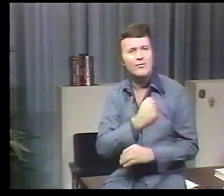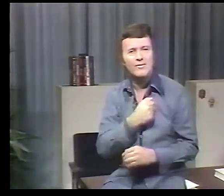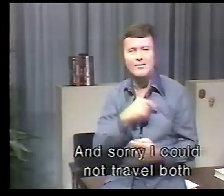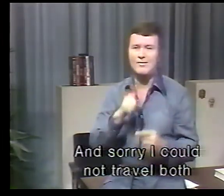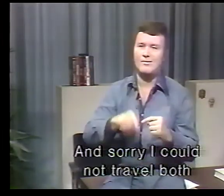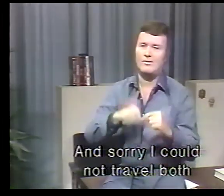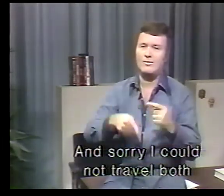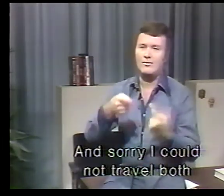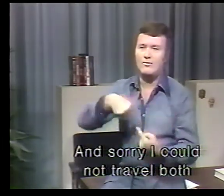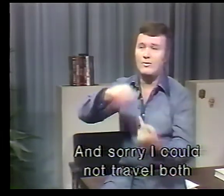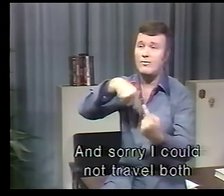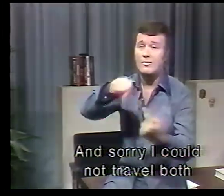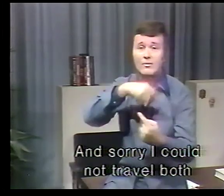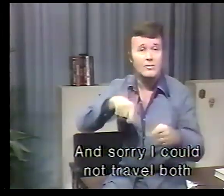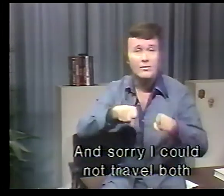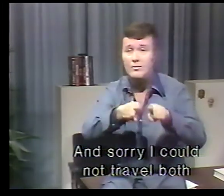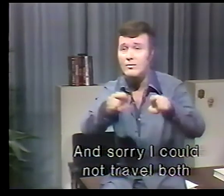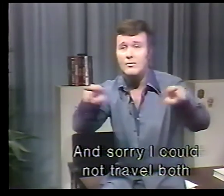And sorry I could not travel both